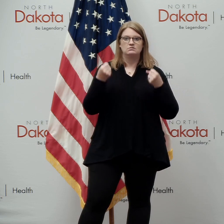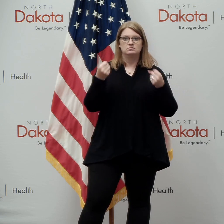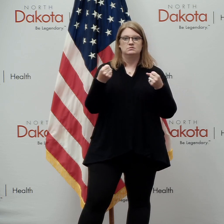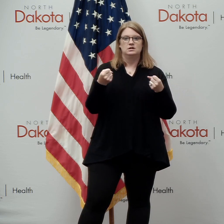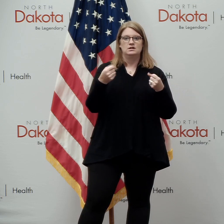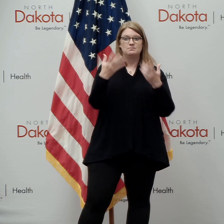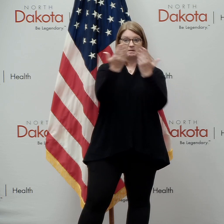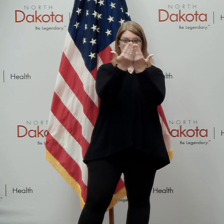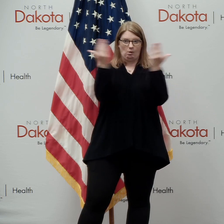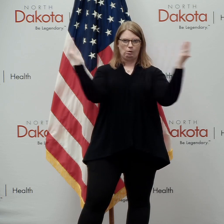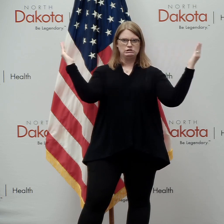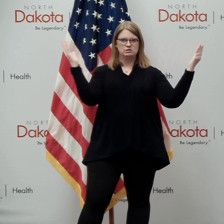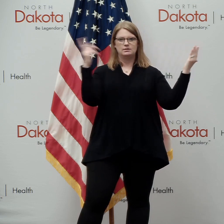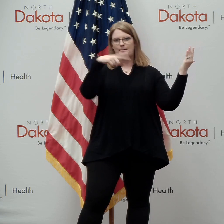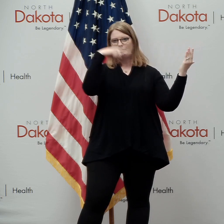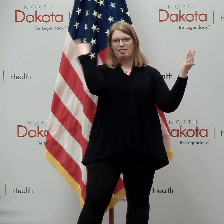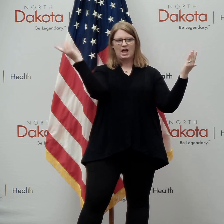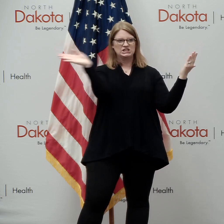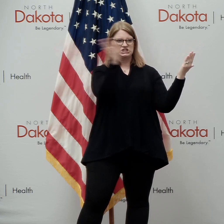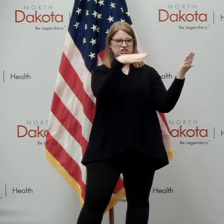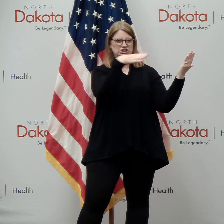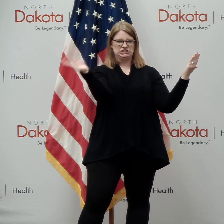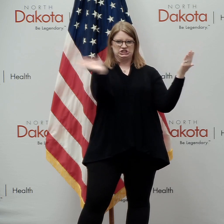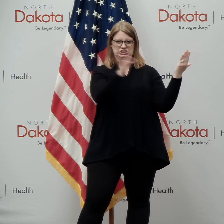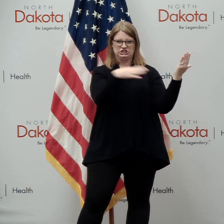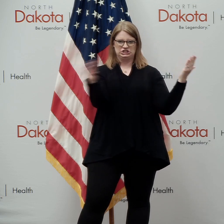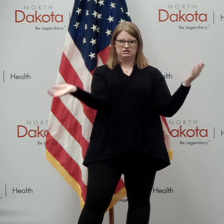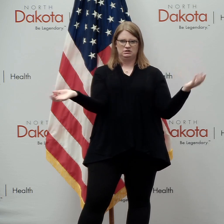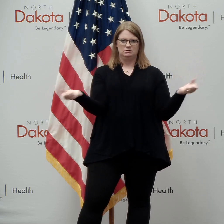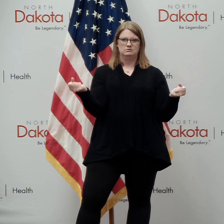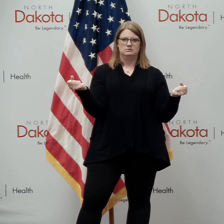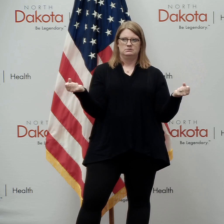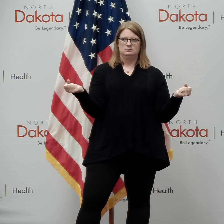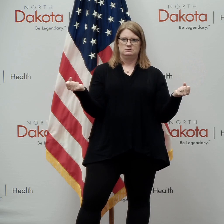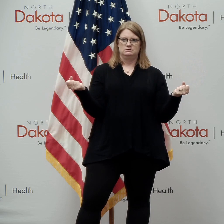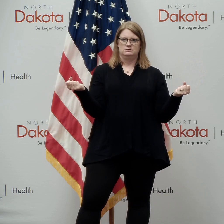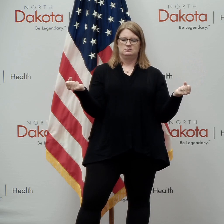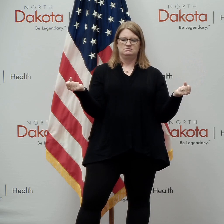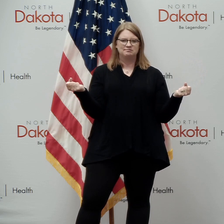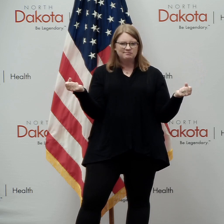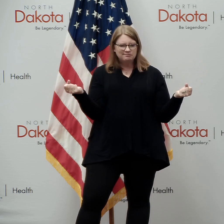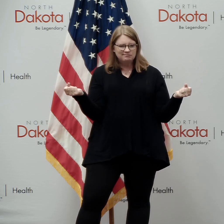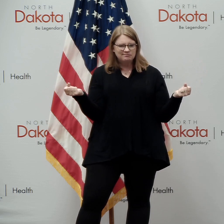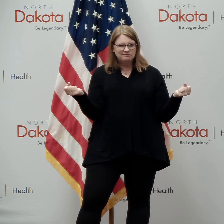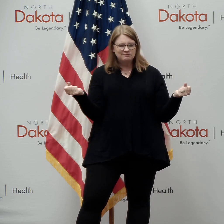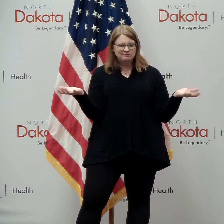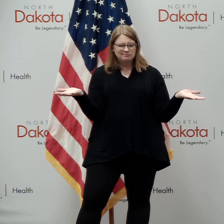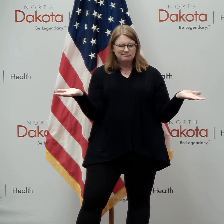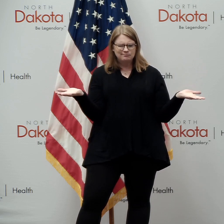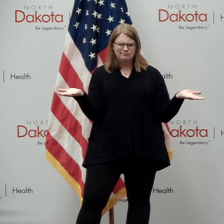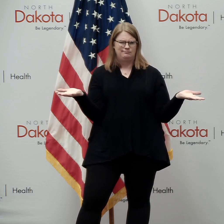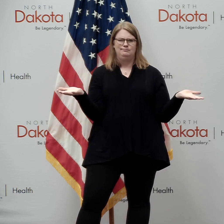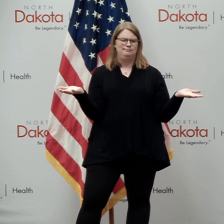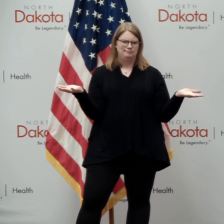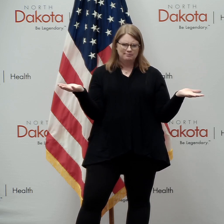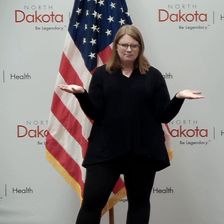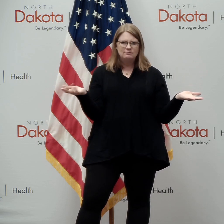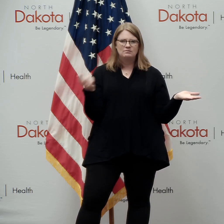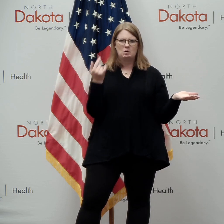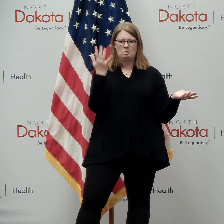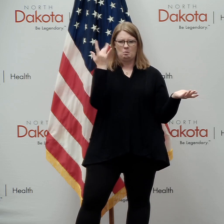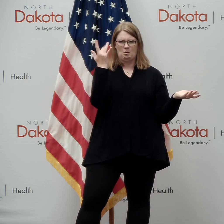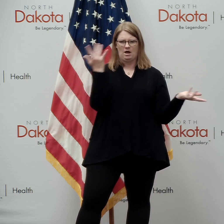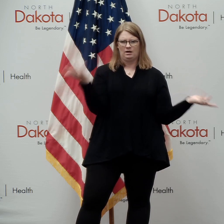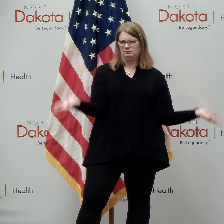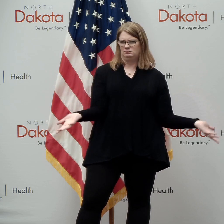painted black. I mean, that would be what it'd be like to me. And I'm just like, why would we, when we have the tools and the ability and the capability to do that,